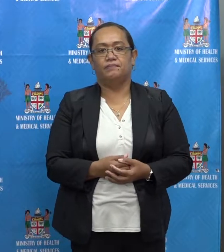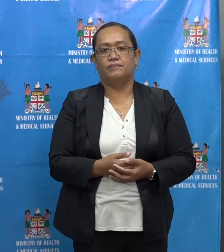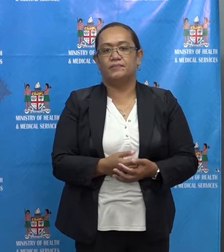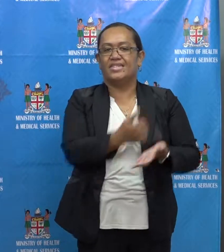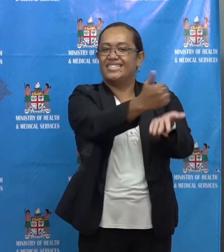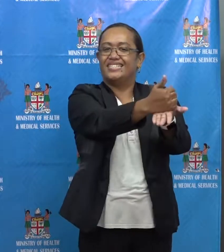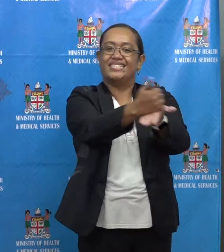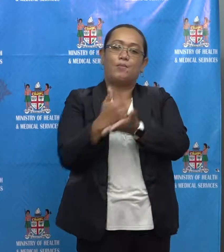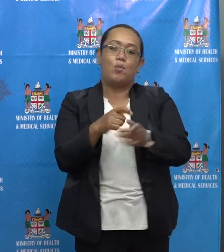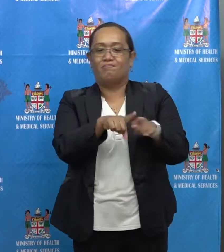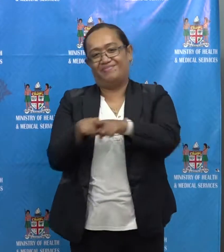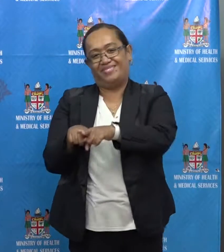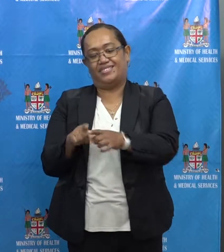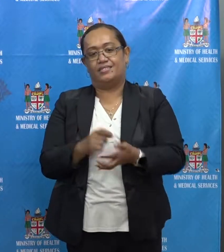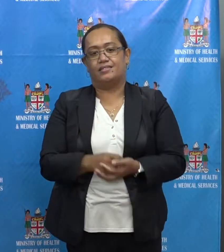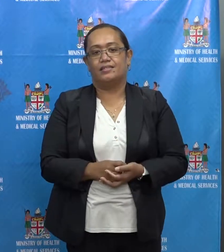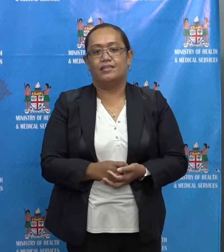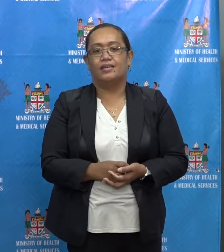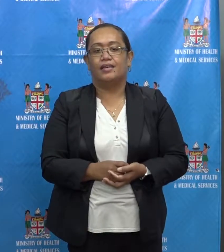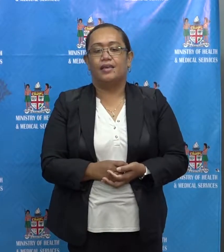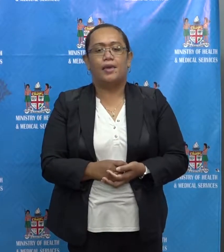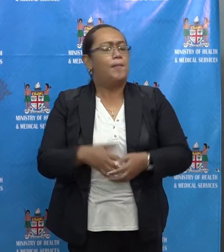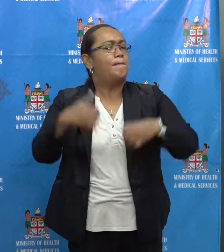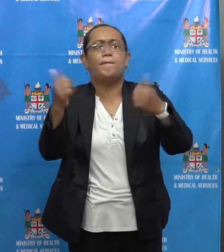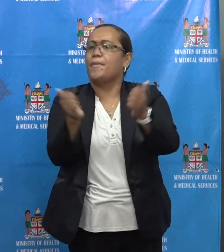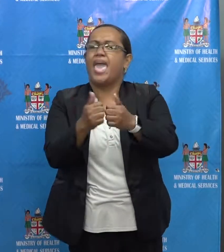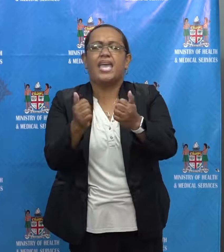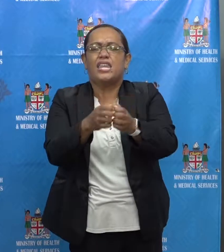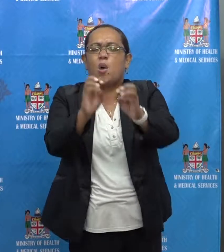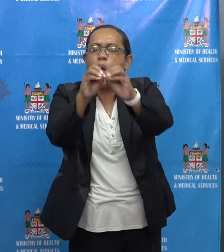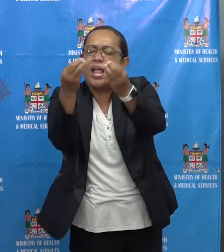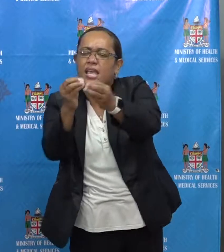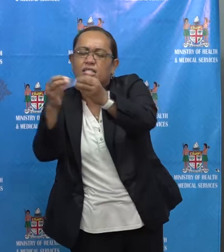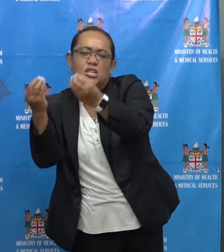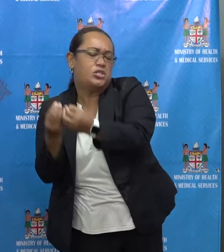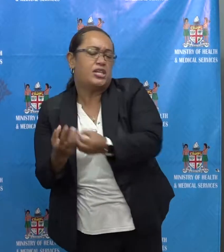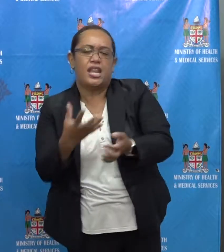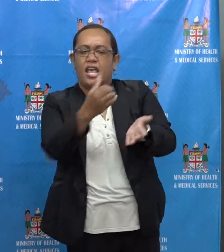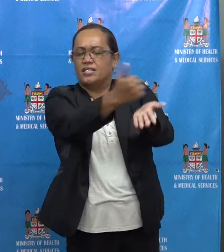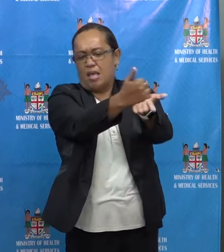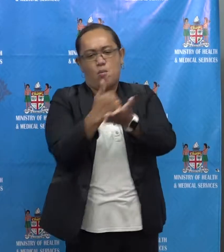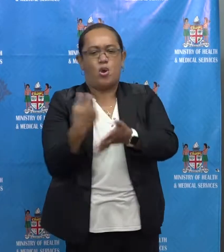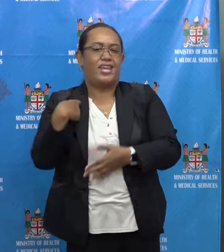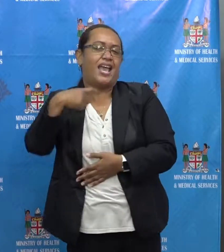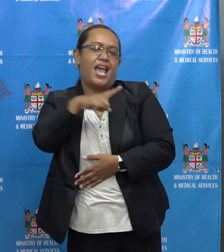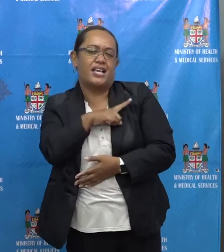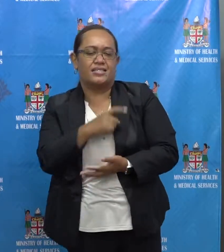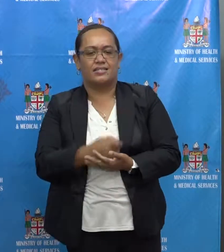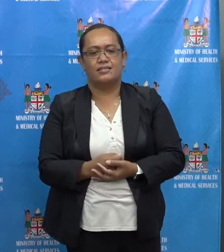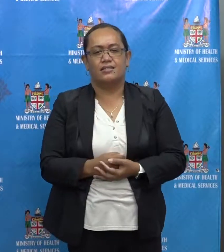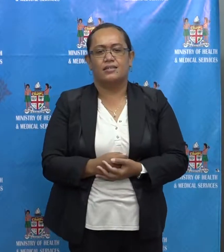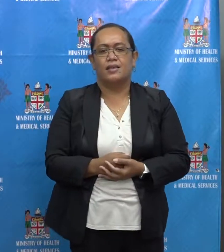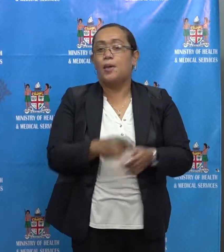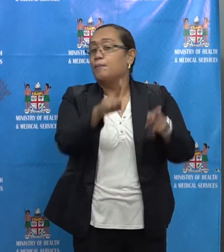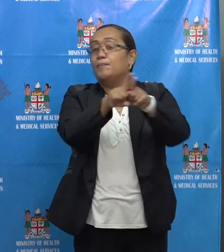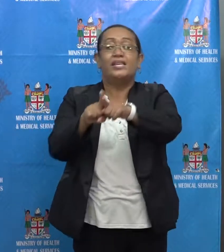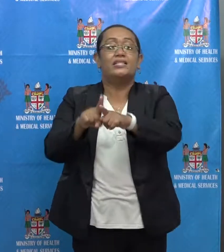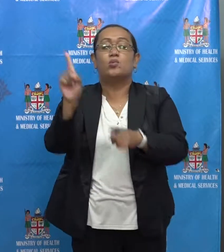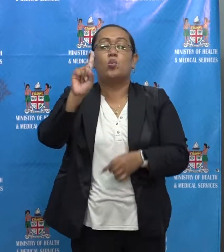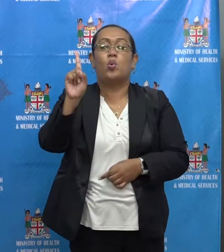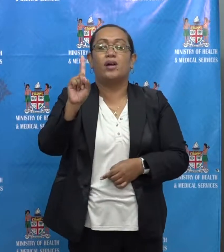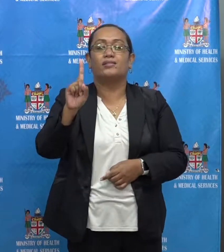There are other operators out there aiding us at every turn. And across the country, small gestures of solidarity